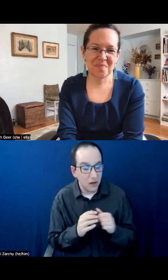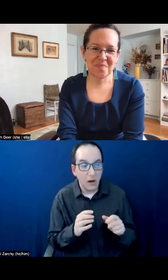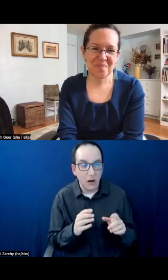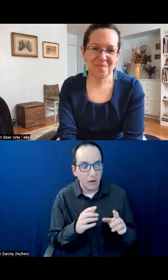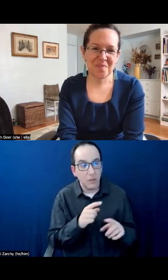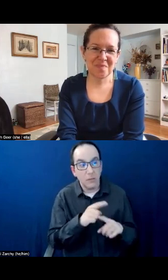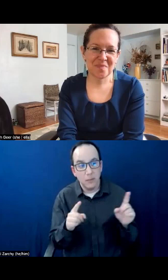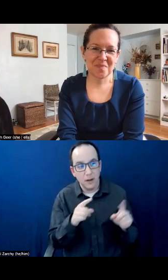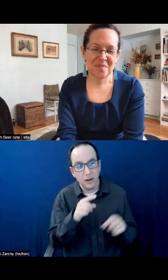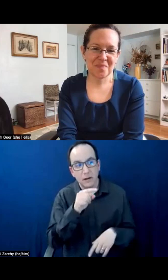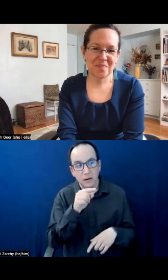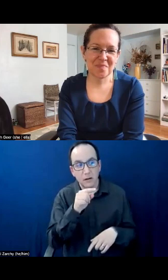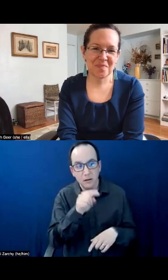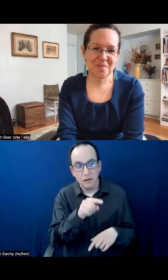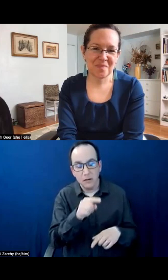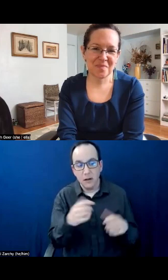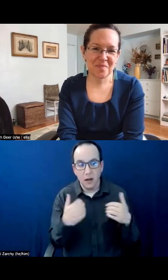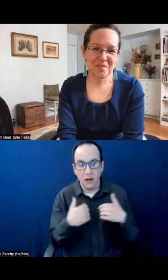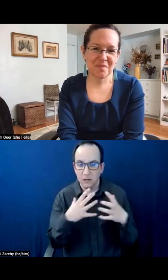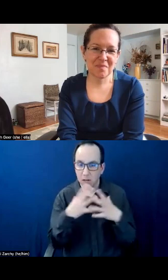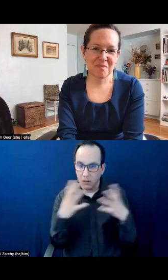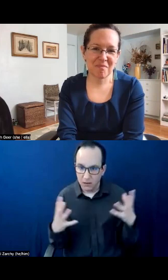the best.